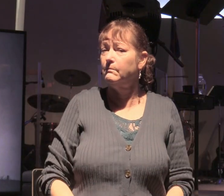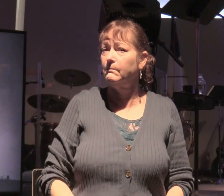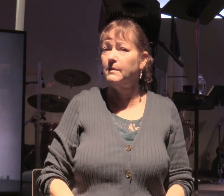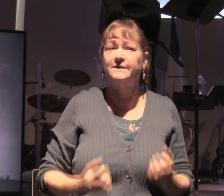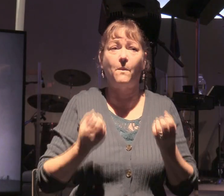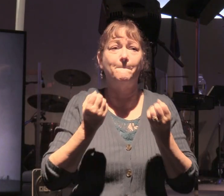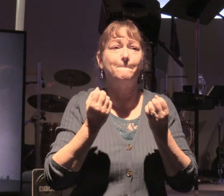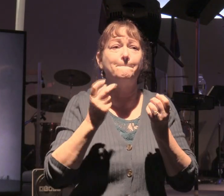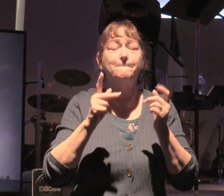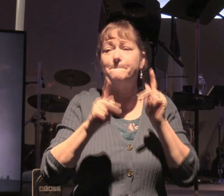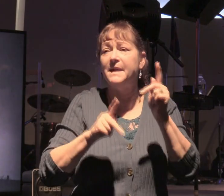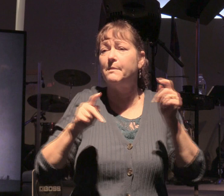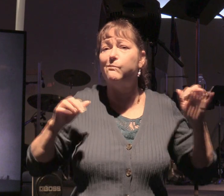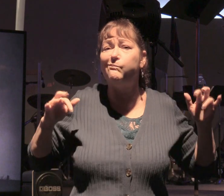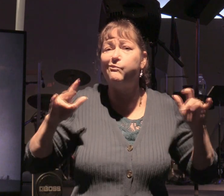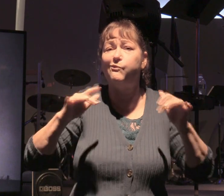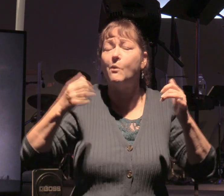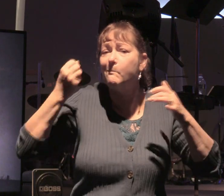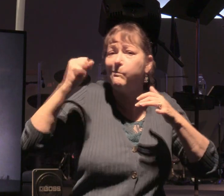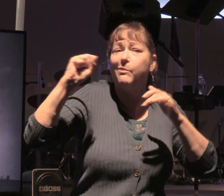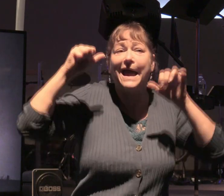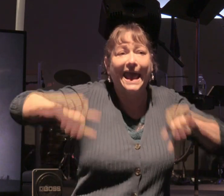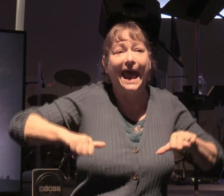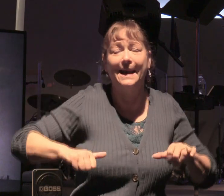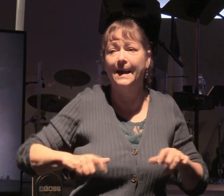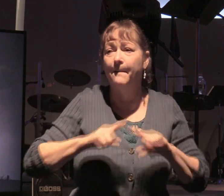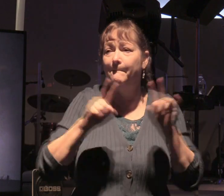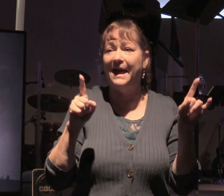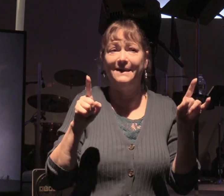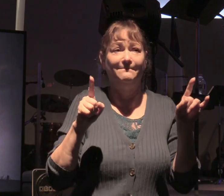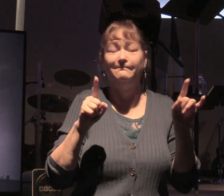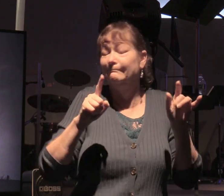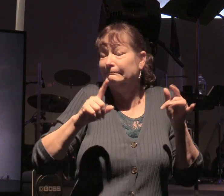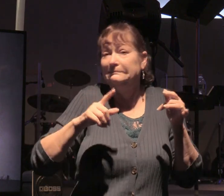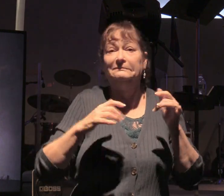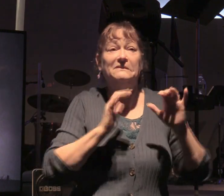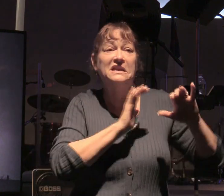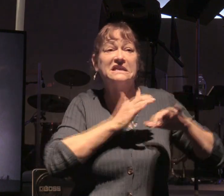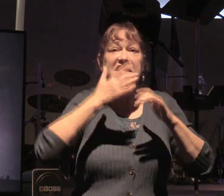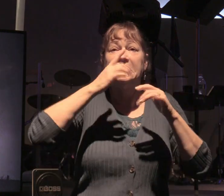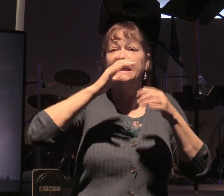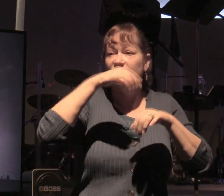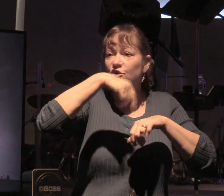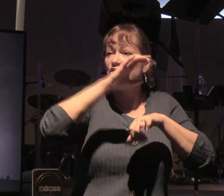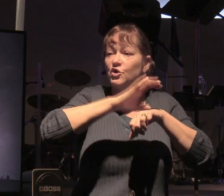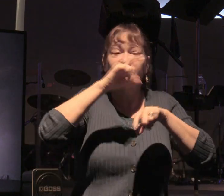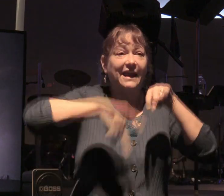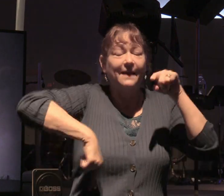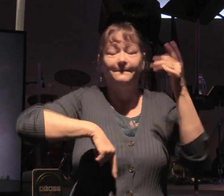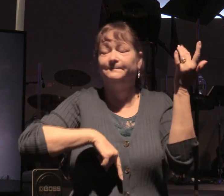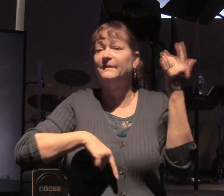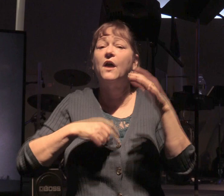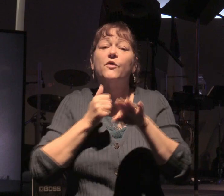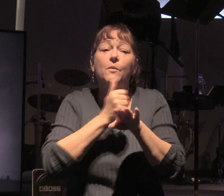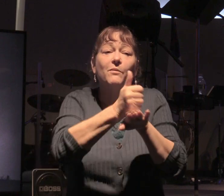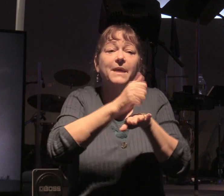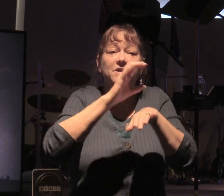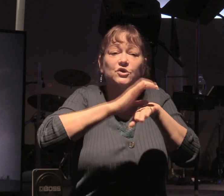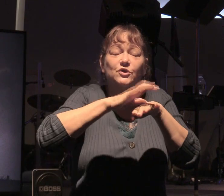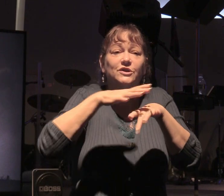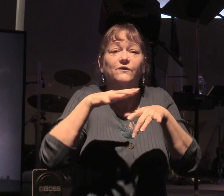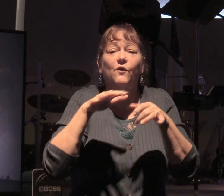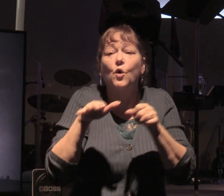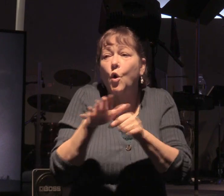Add to these the toxic comments of leading newspapers recklessly blaming churches for the spread